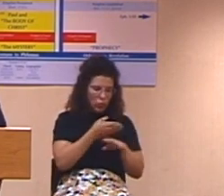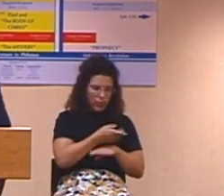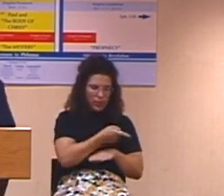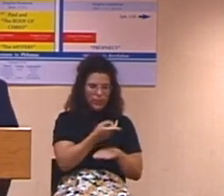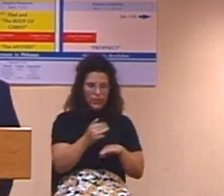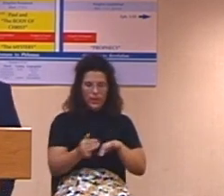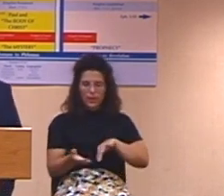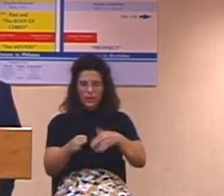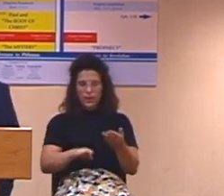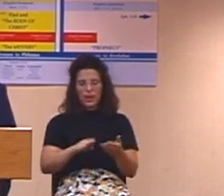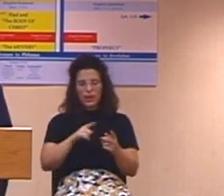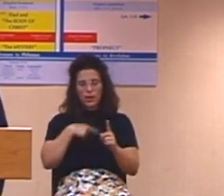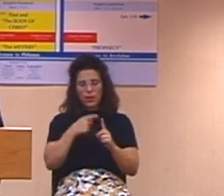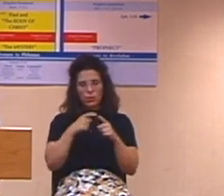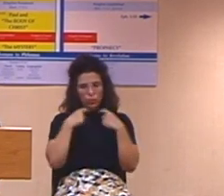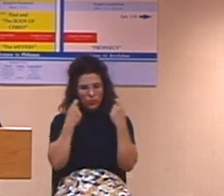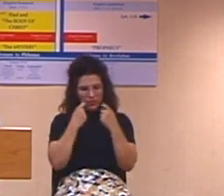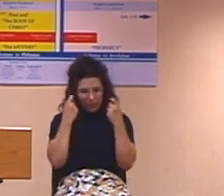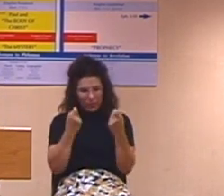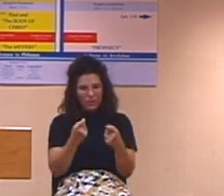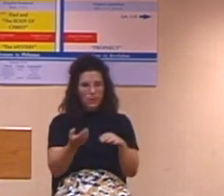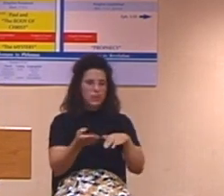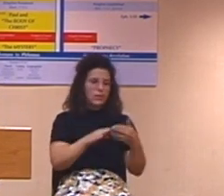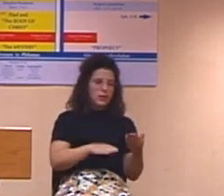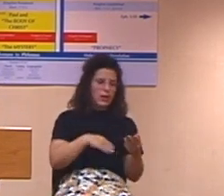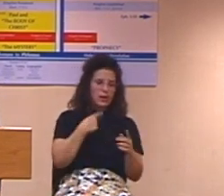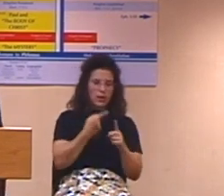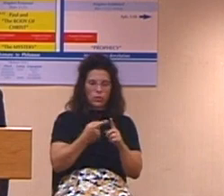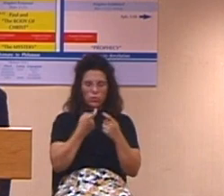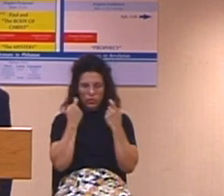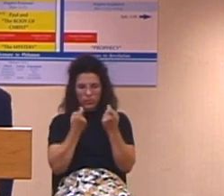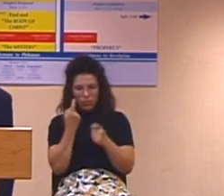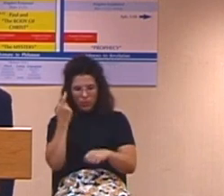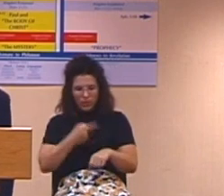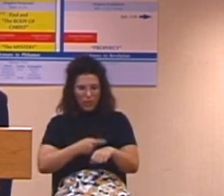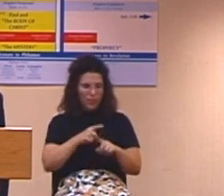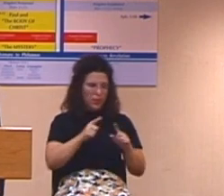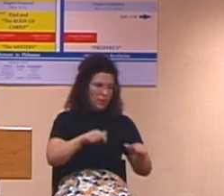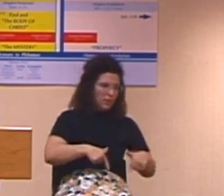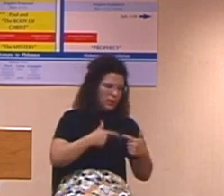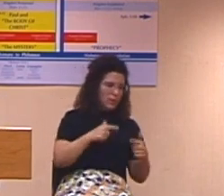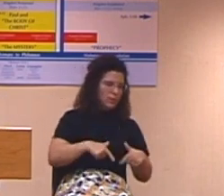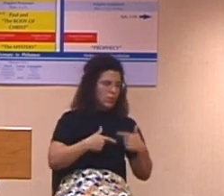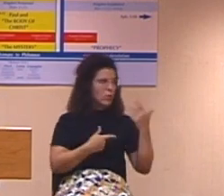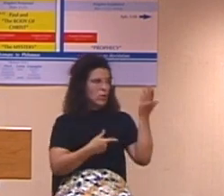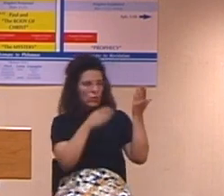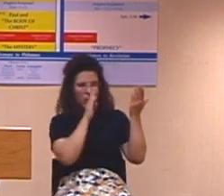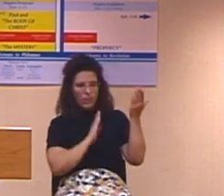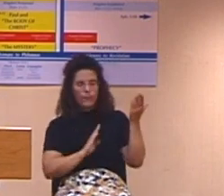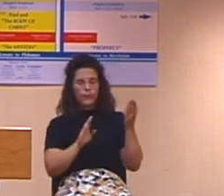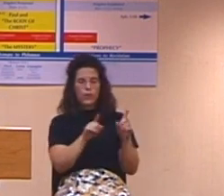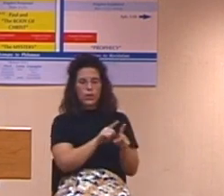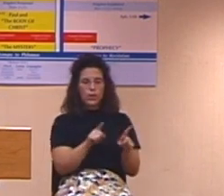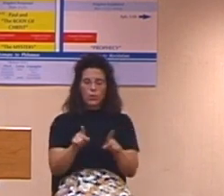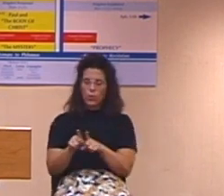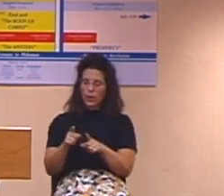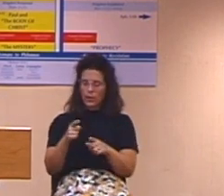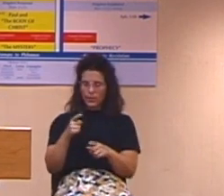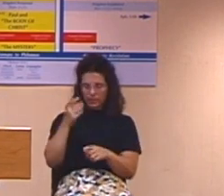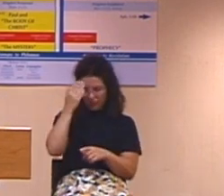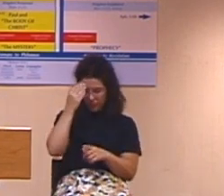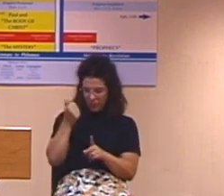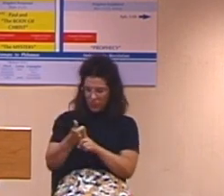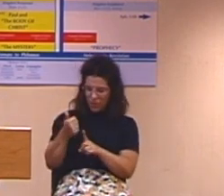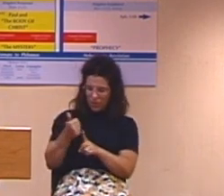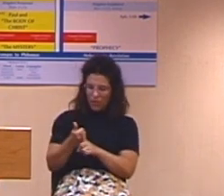unto sin once, but in that he liveth unto God. Likewise, reckon ye also